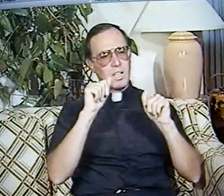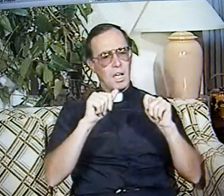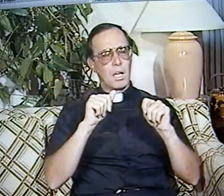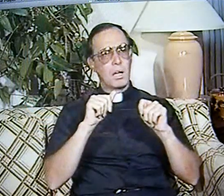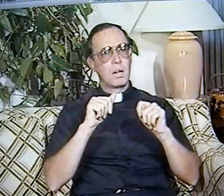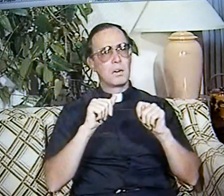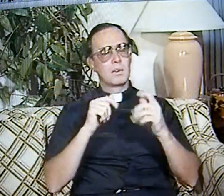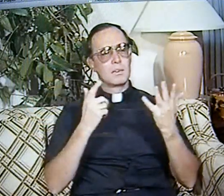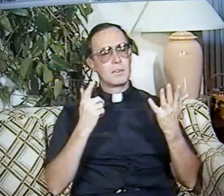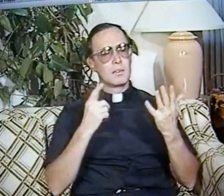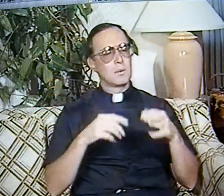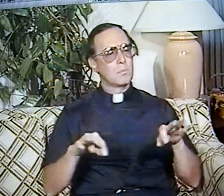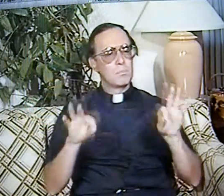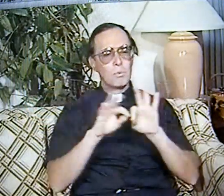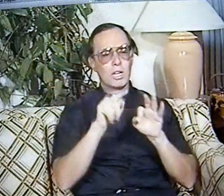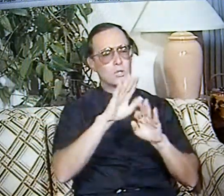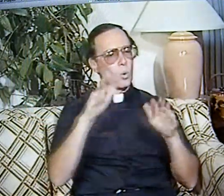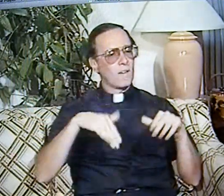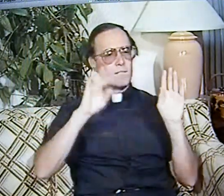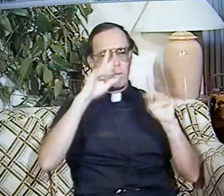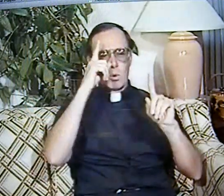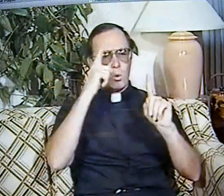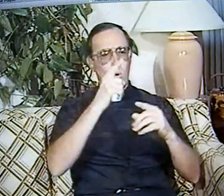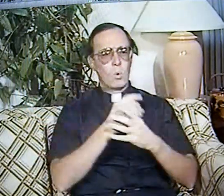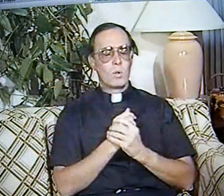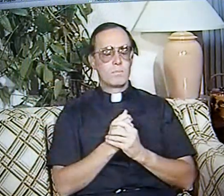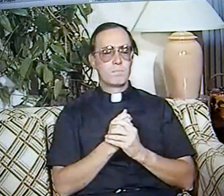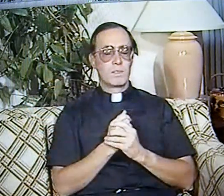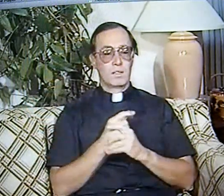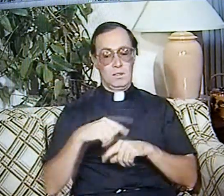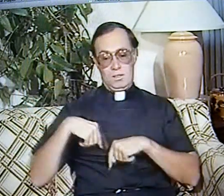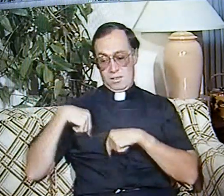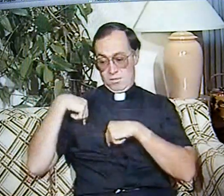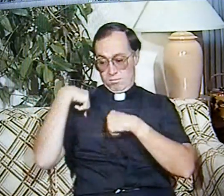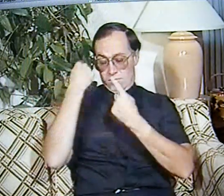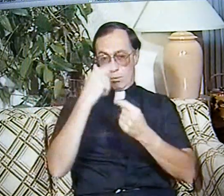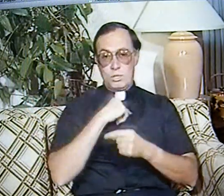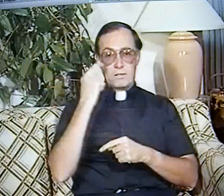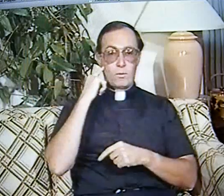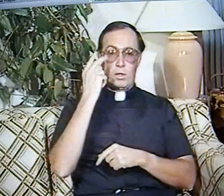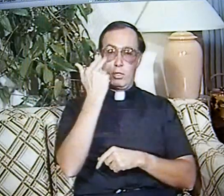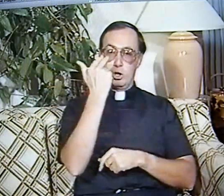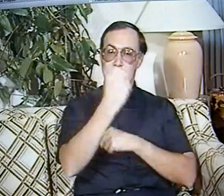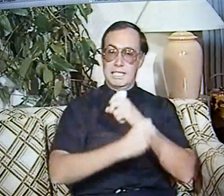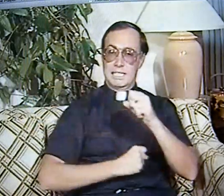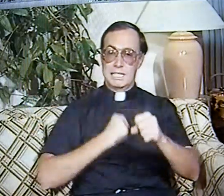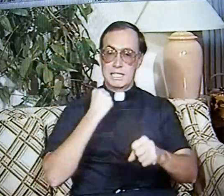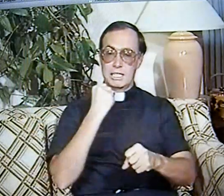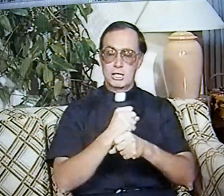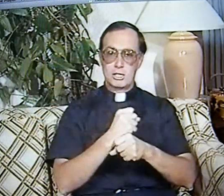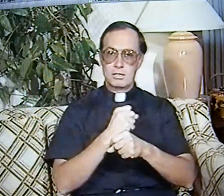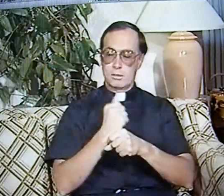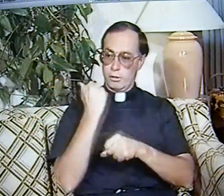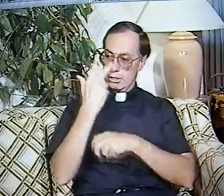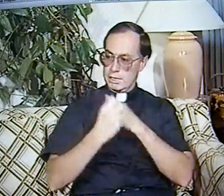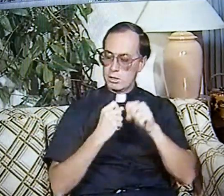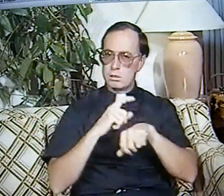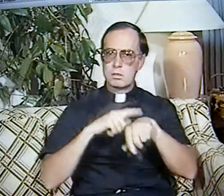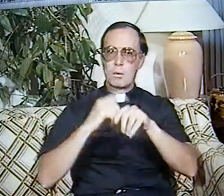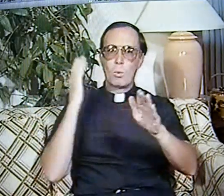I told them, you need to try. It's really important that you don't give up on yourself. So for 13